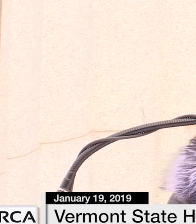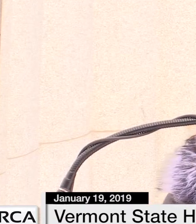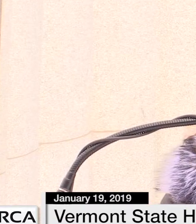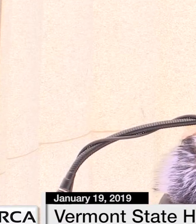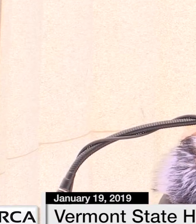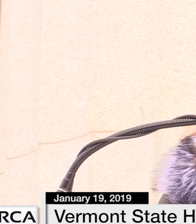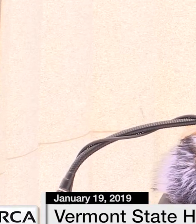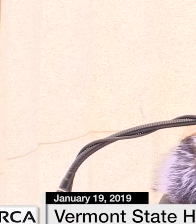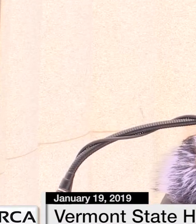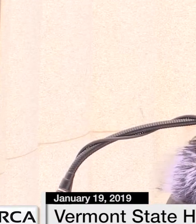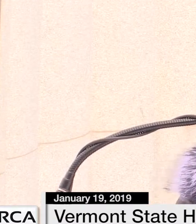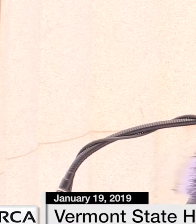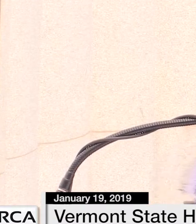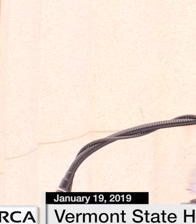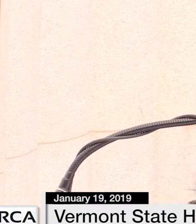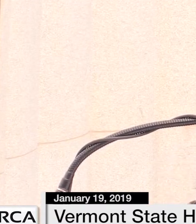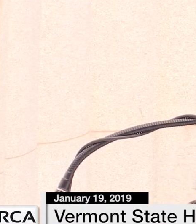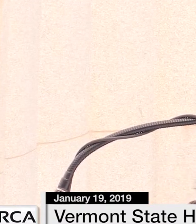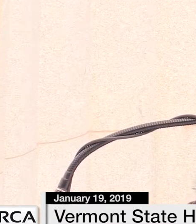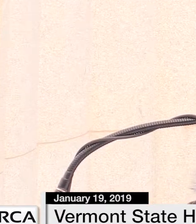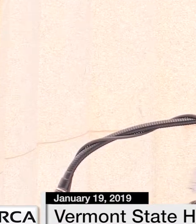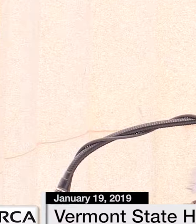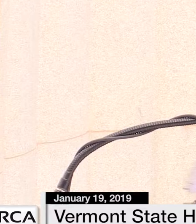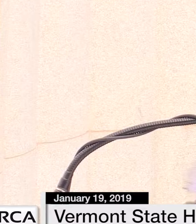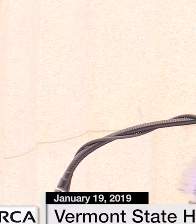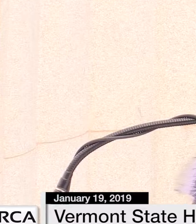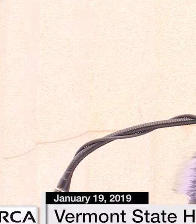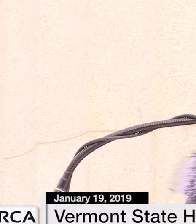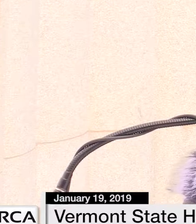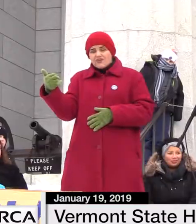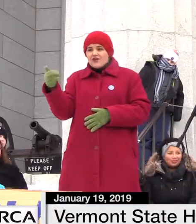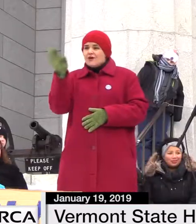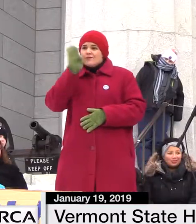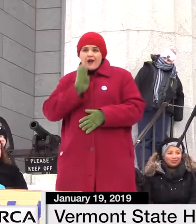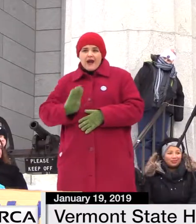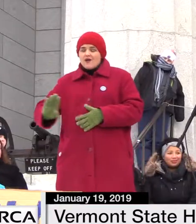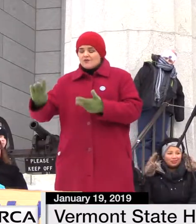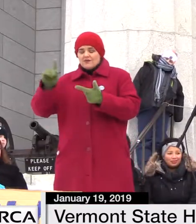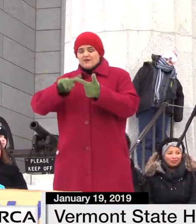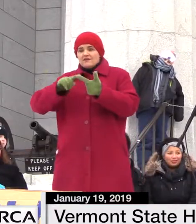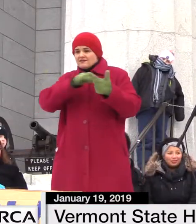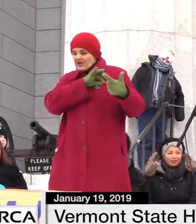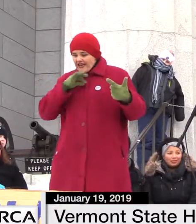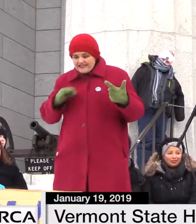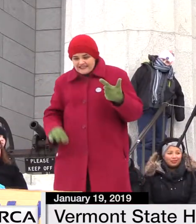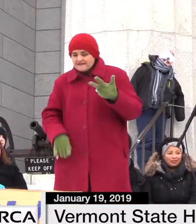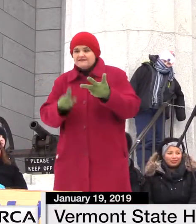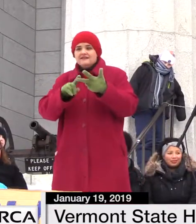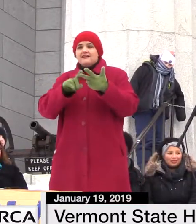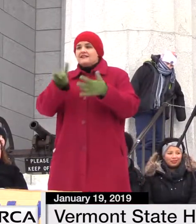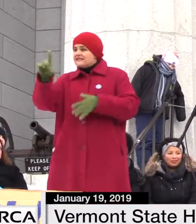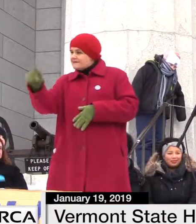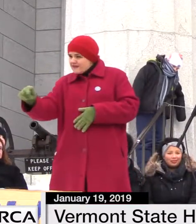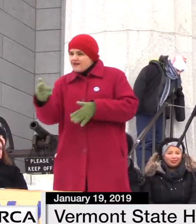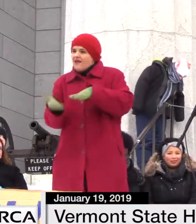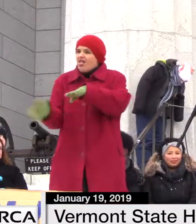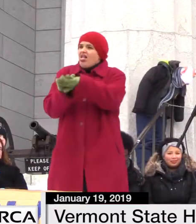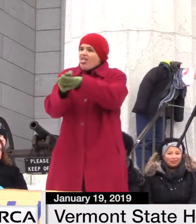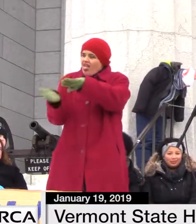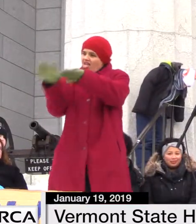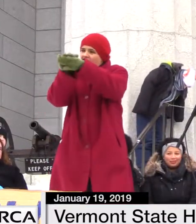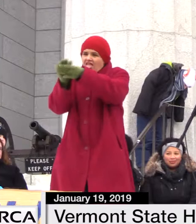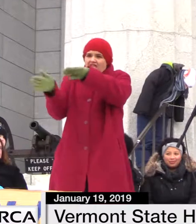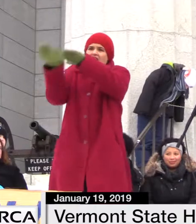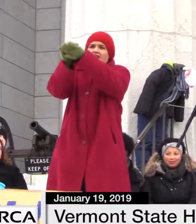you're a woman of color, or if you represent another marginalized community, that weight is even heavier, and the stigma